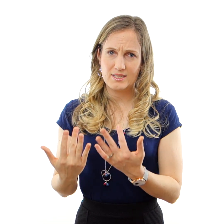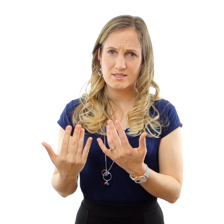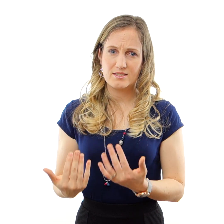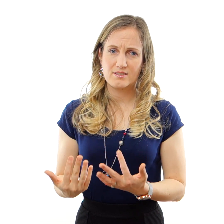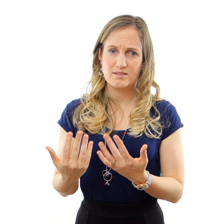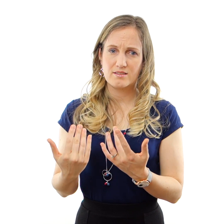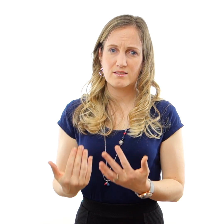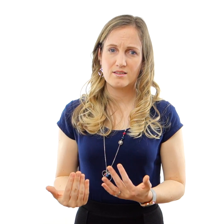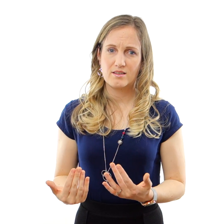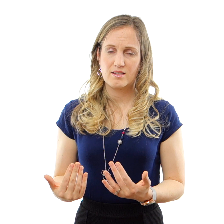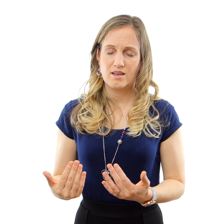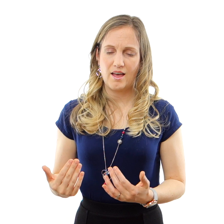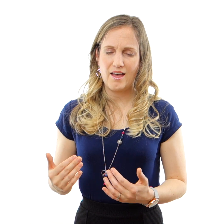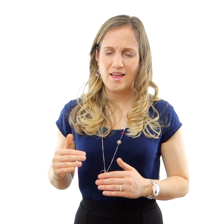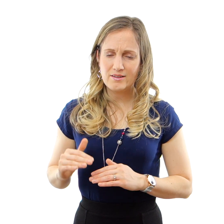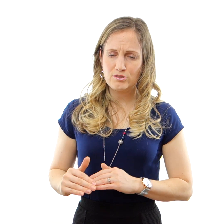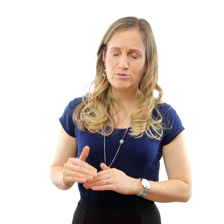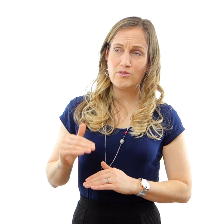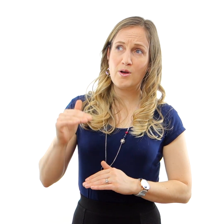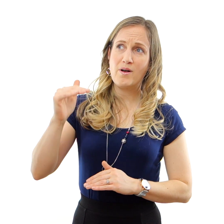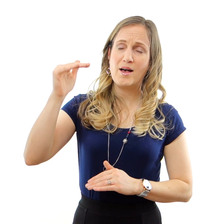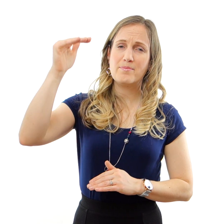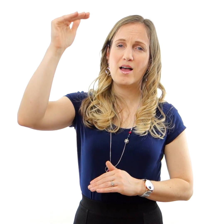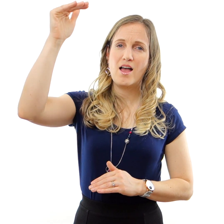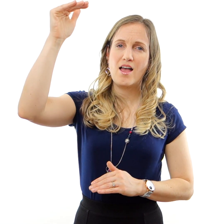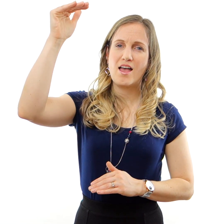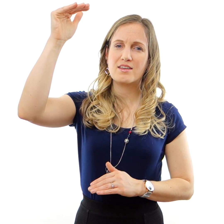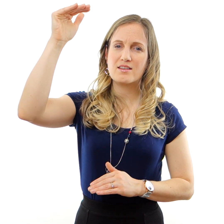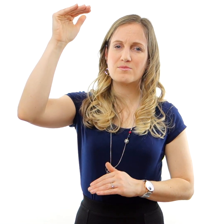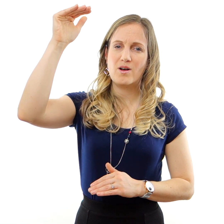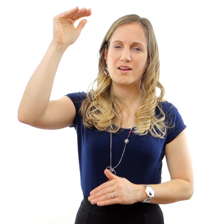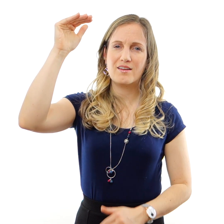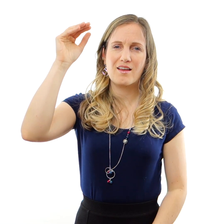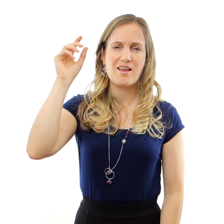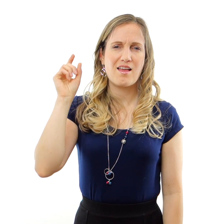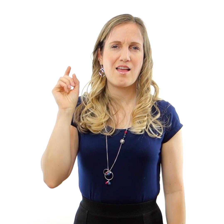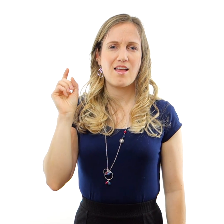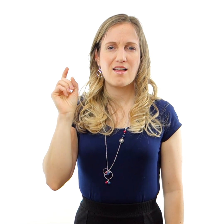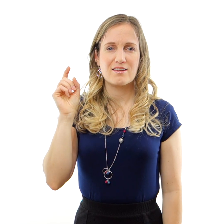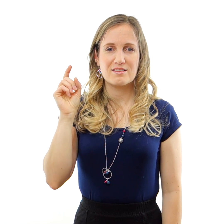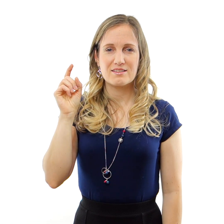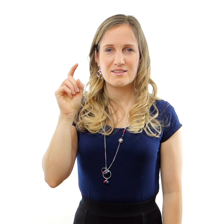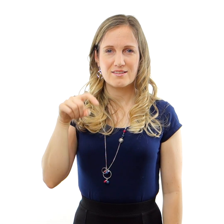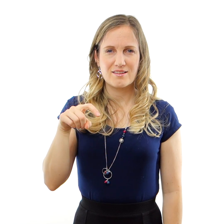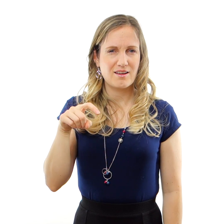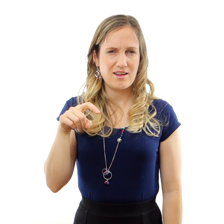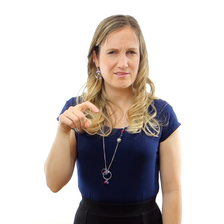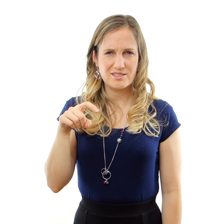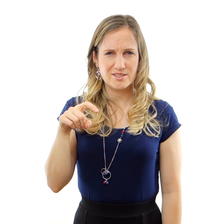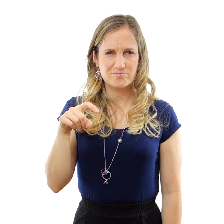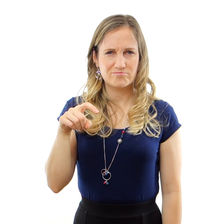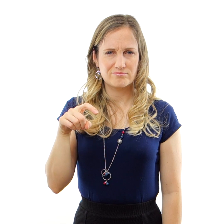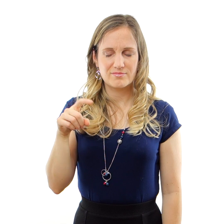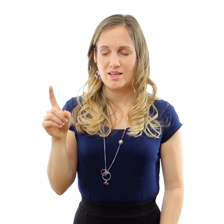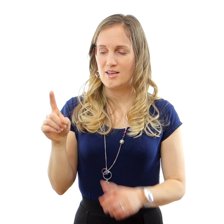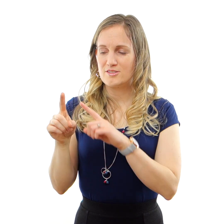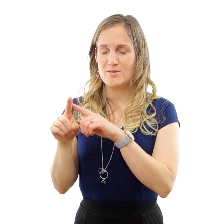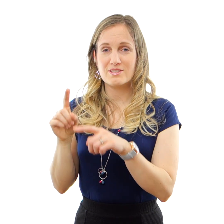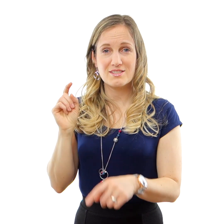wait, and grow up. And guess what? I don't need to. So this is